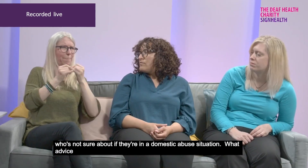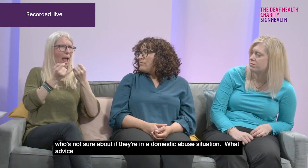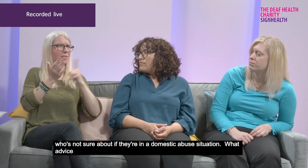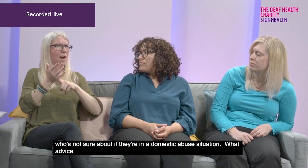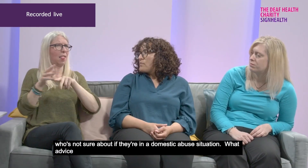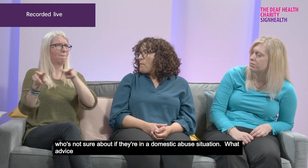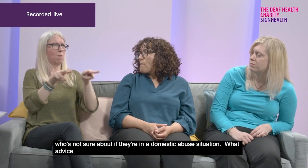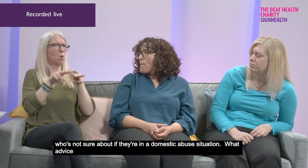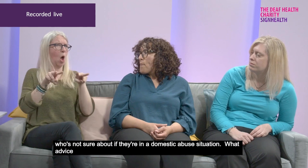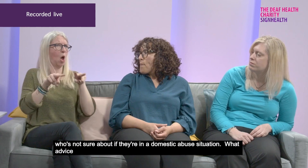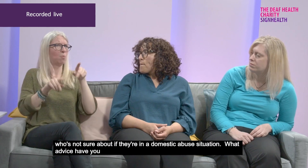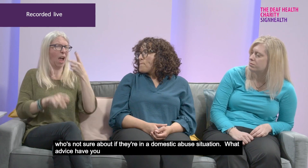have you got?